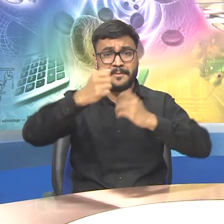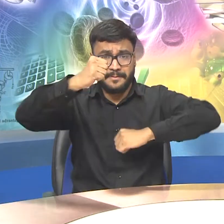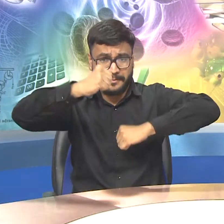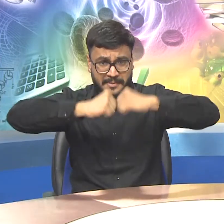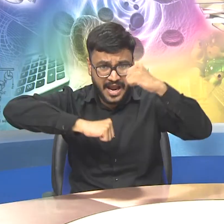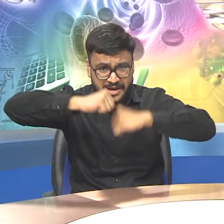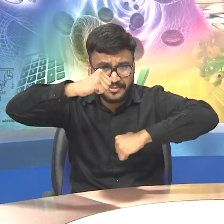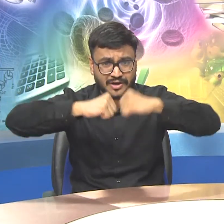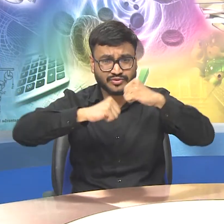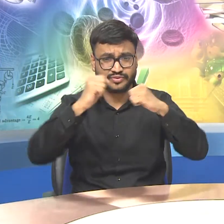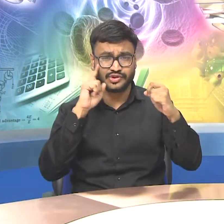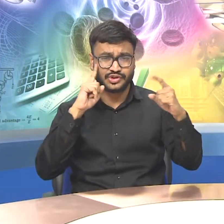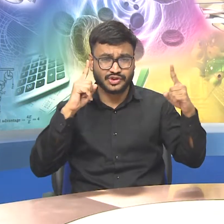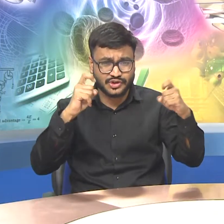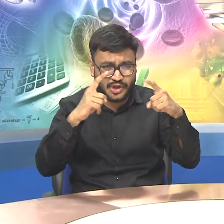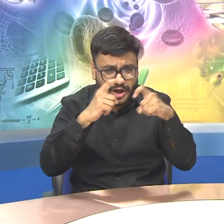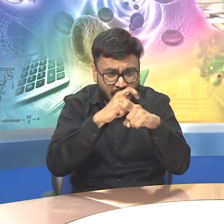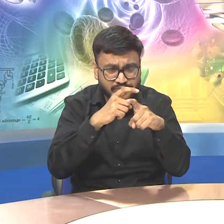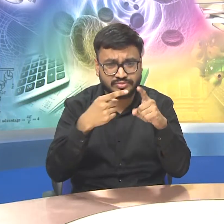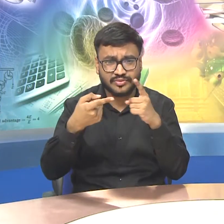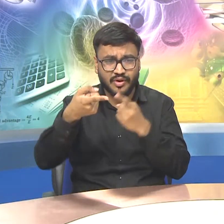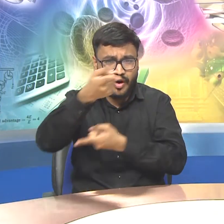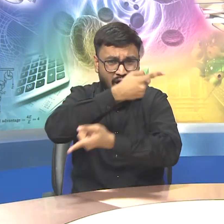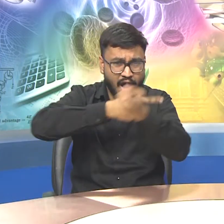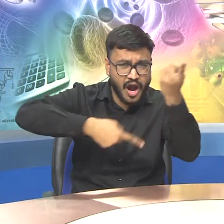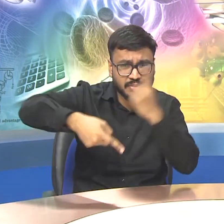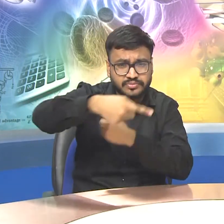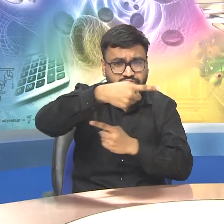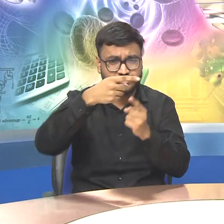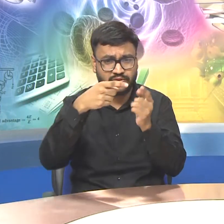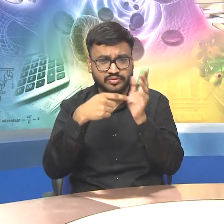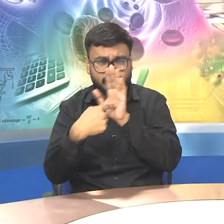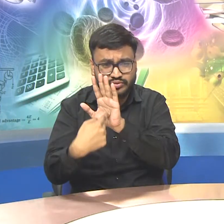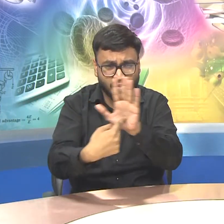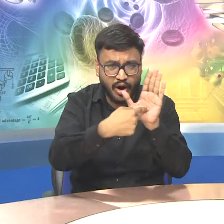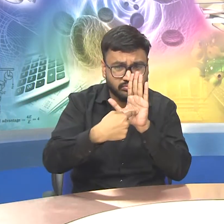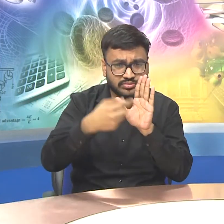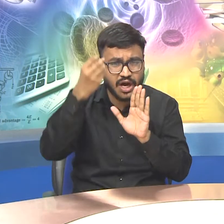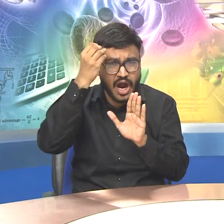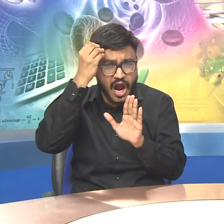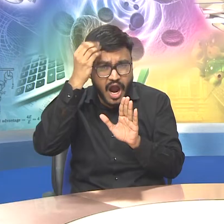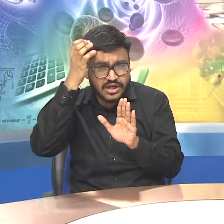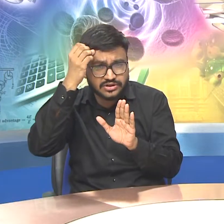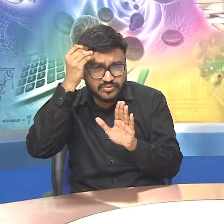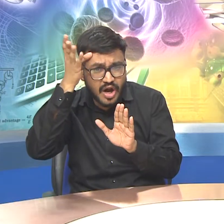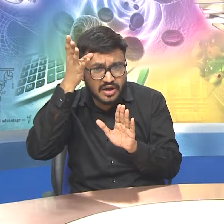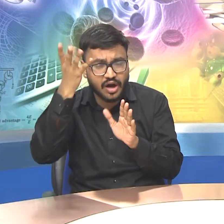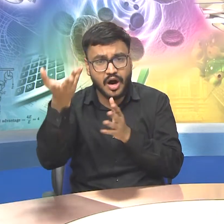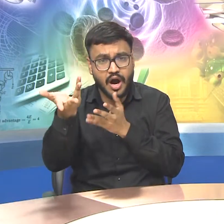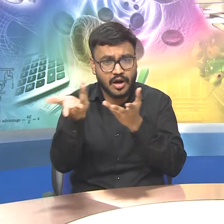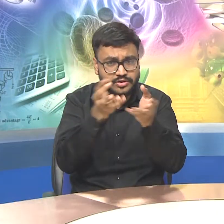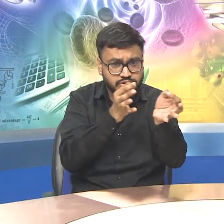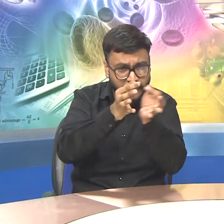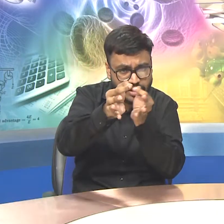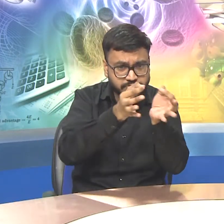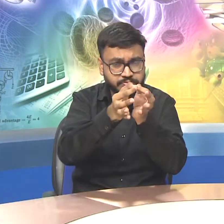First, learner will demonstrate an awareness of complex